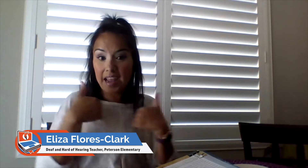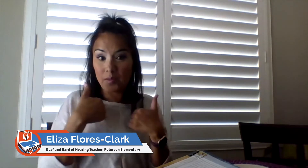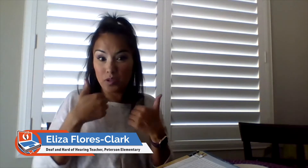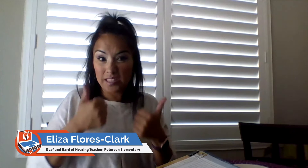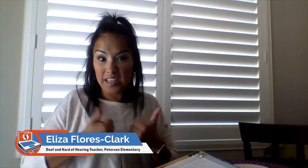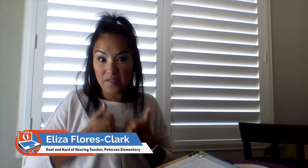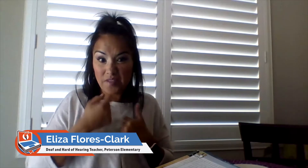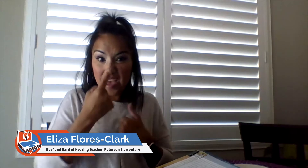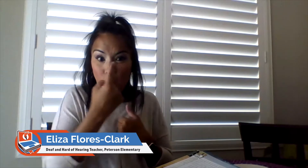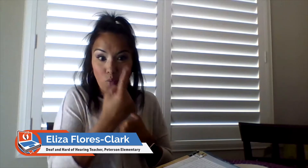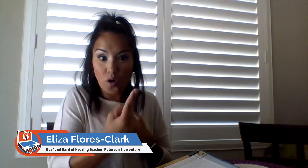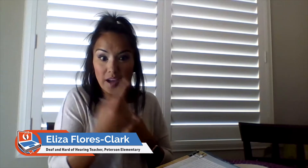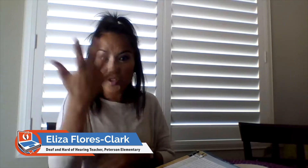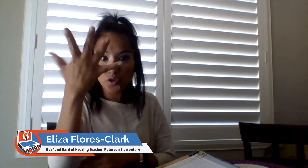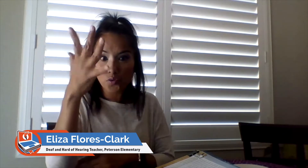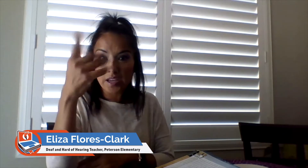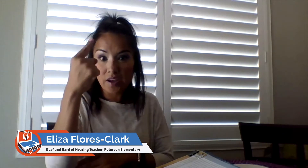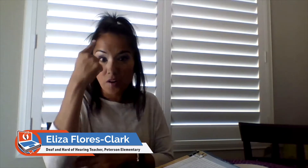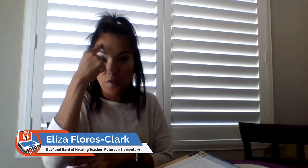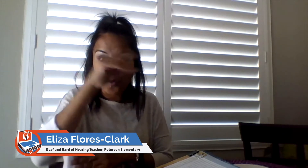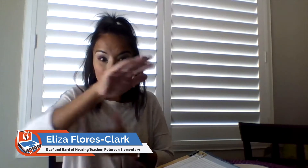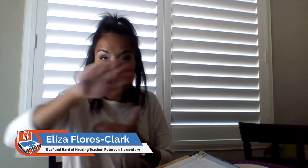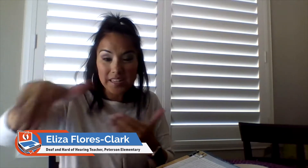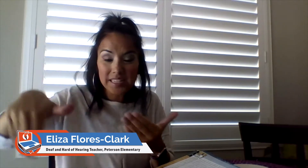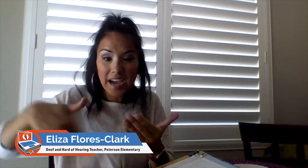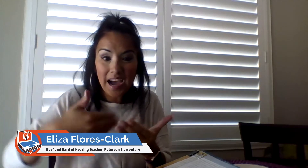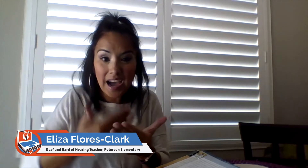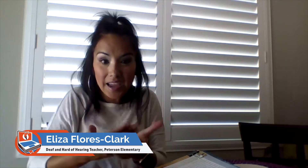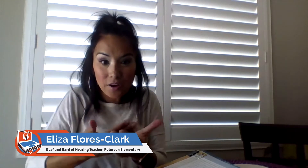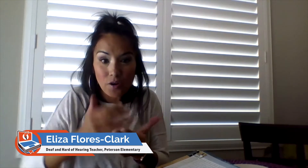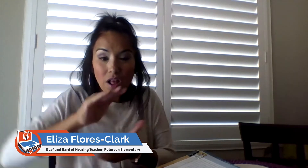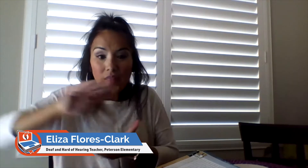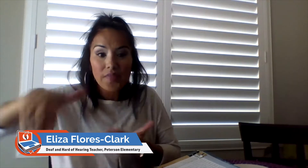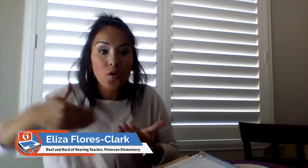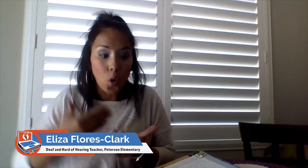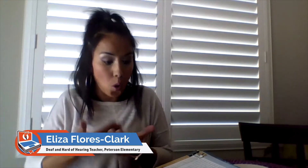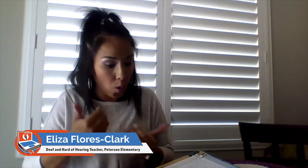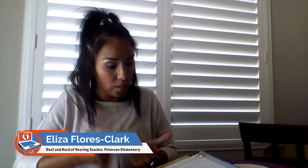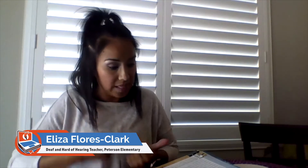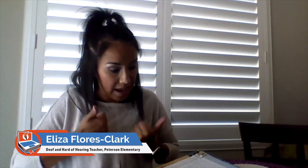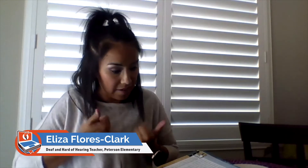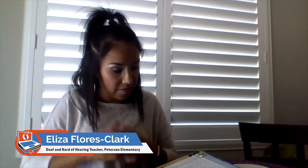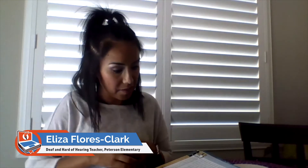Animals live in that one tree for their whole life.